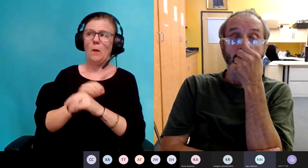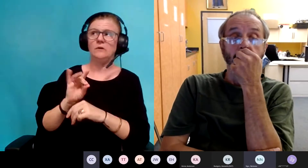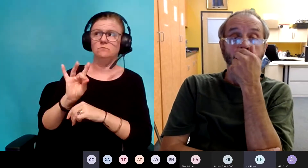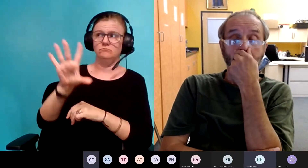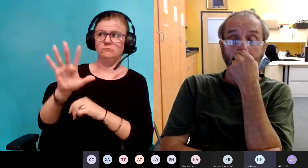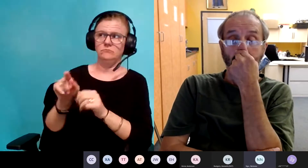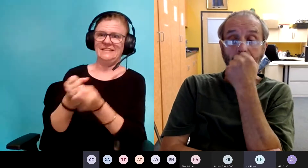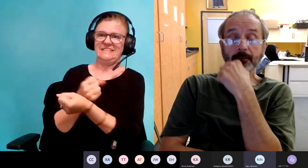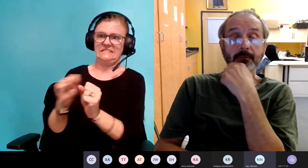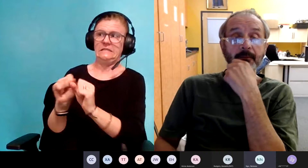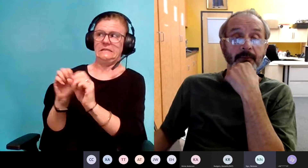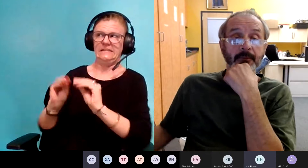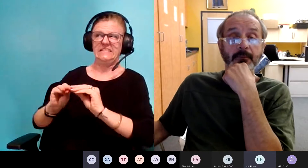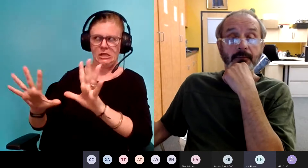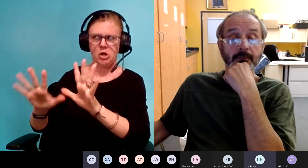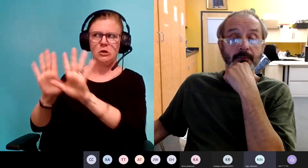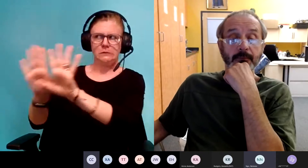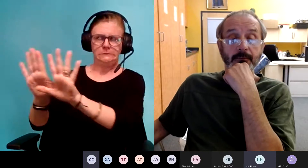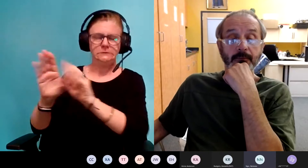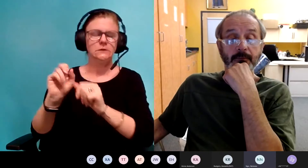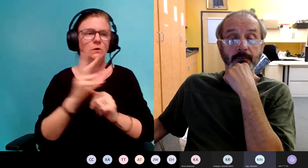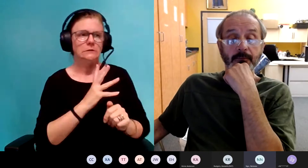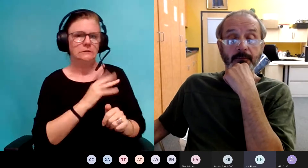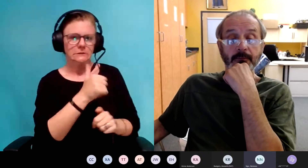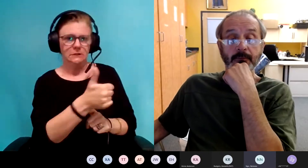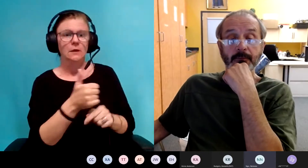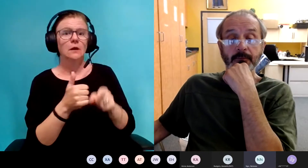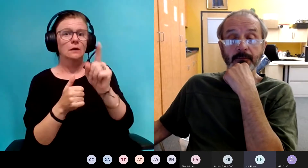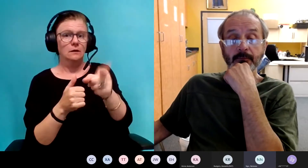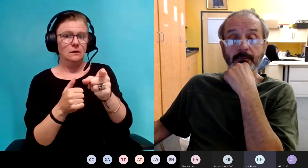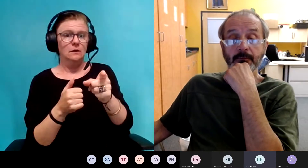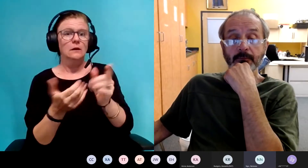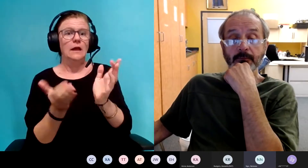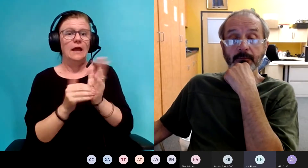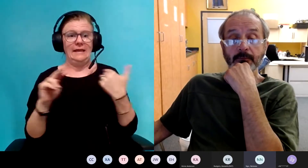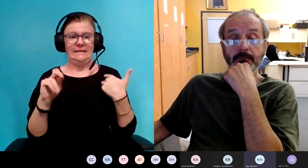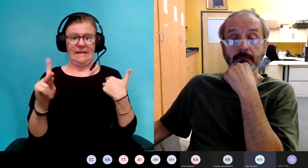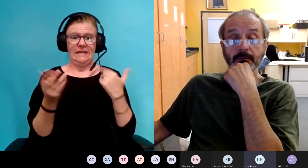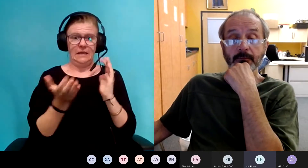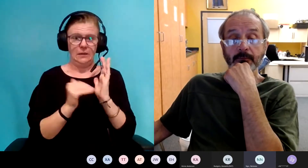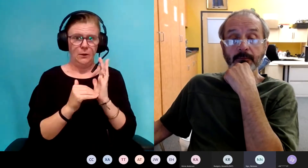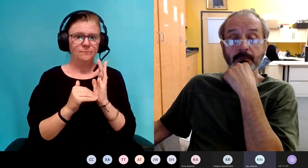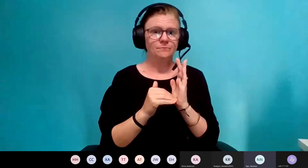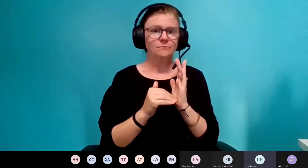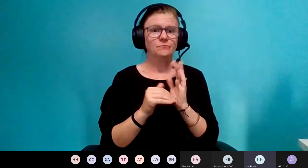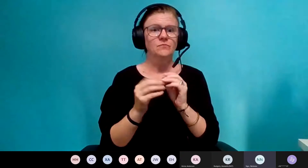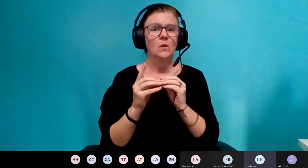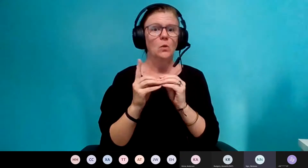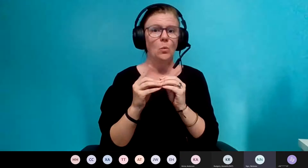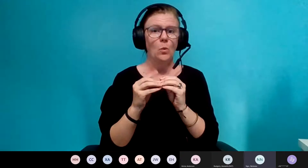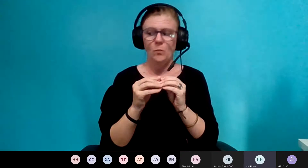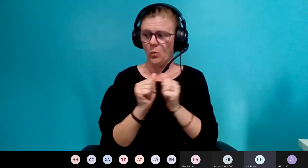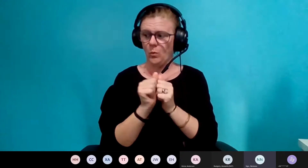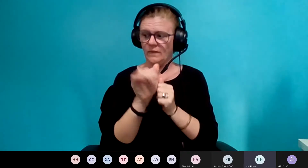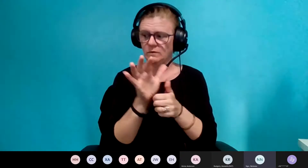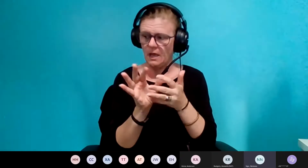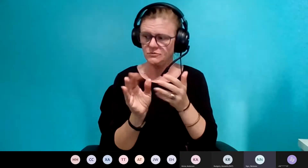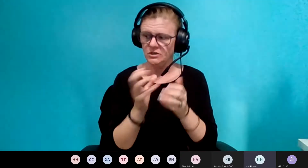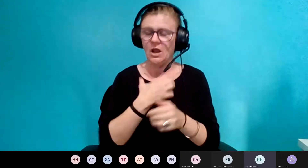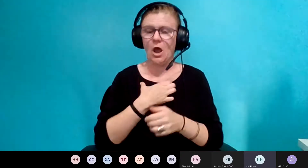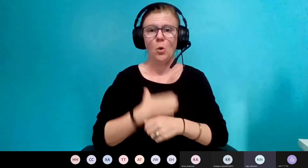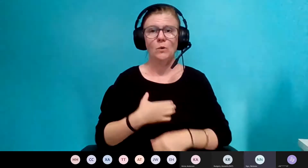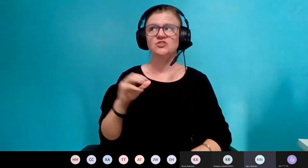we taper off this conversation. Wonderful. And again, this is Nick. The only other thing with those options, I wish Margot was